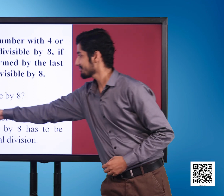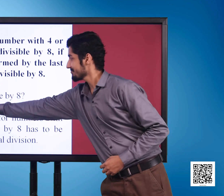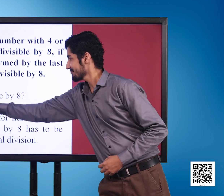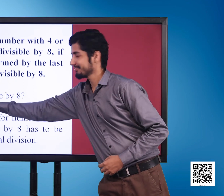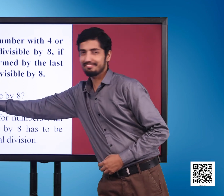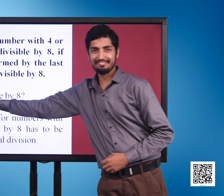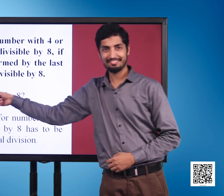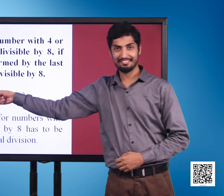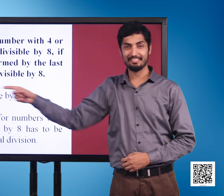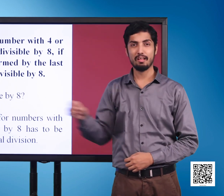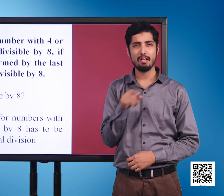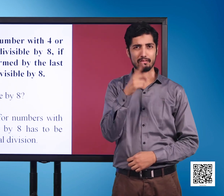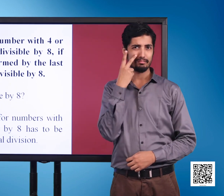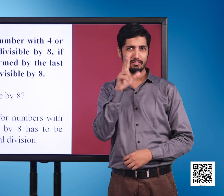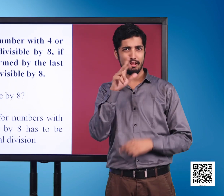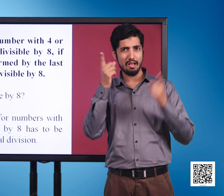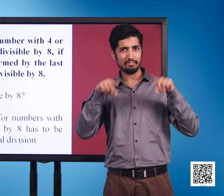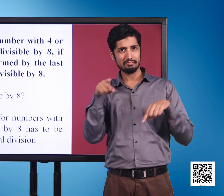73,512 divisible by 8?